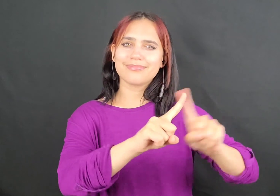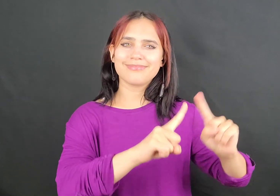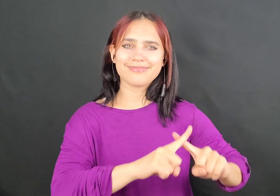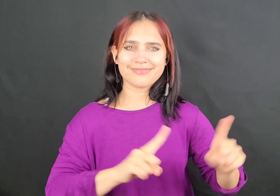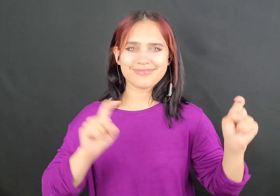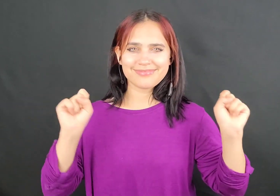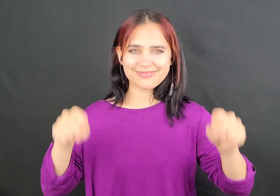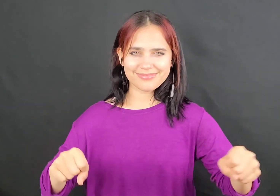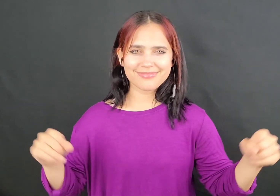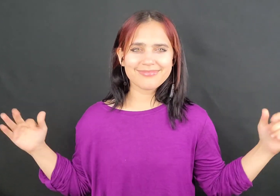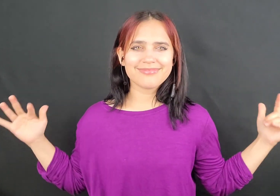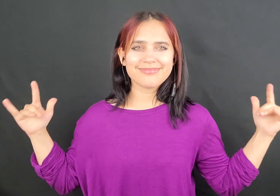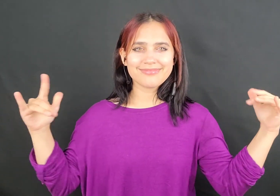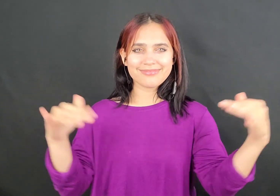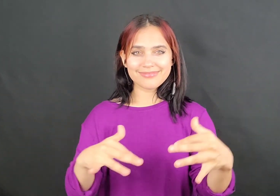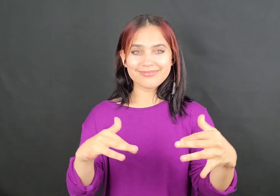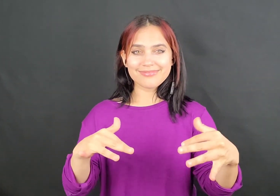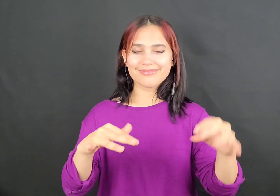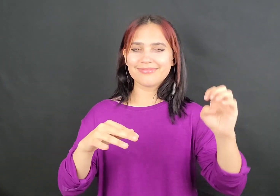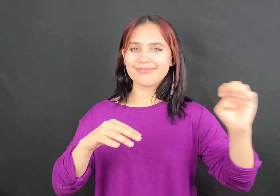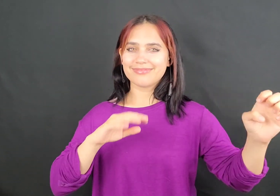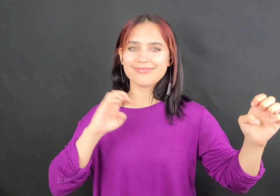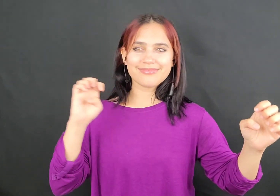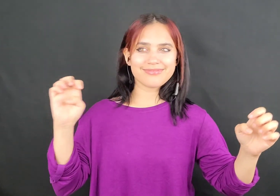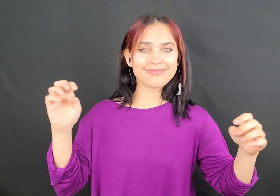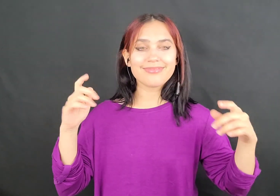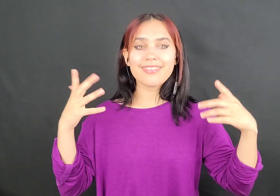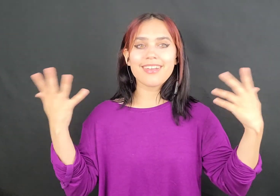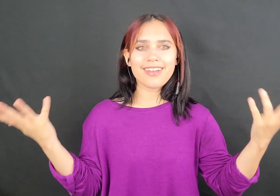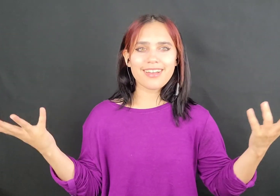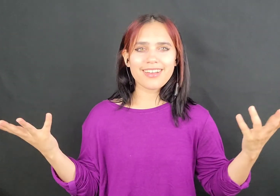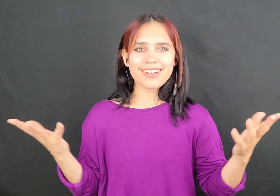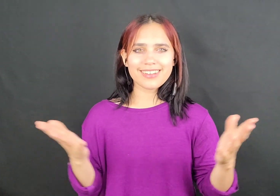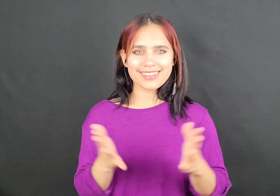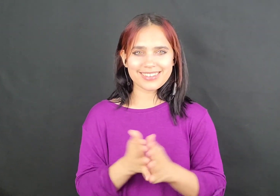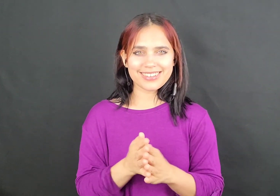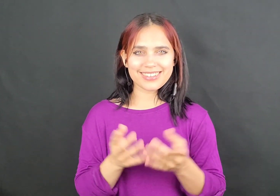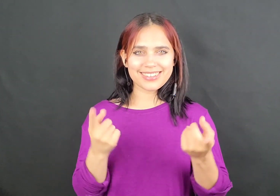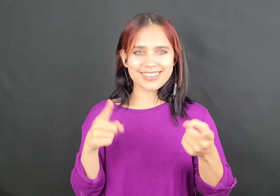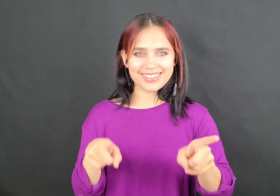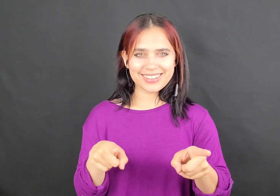multiple rings can be clearly seen. Each ring represents a year of growth.